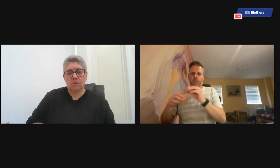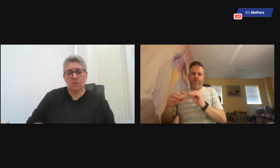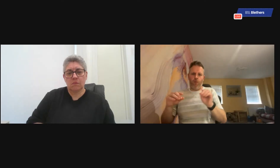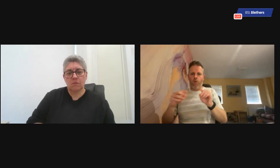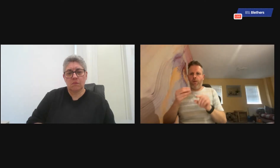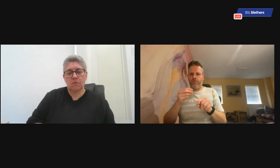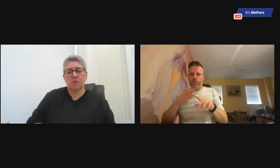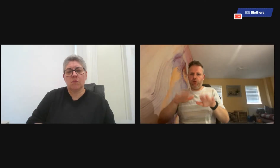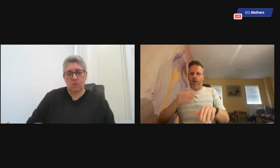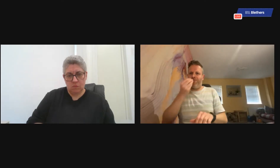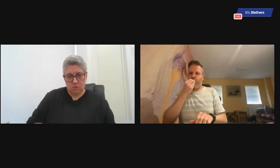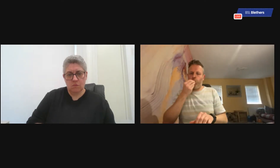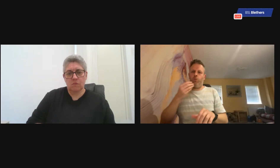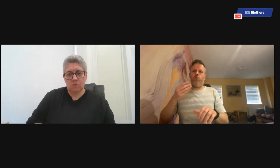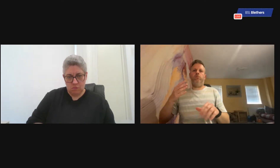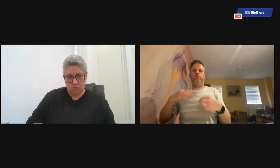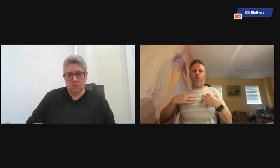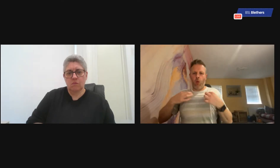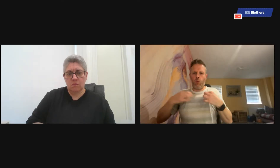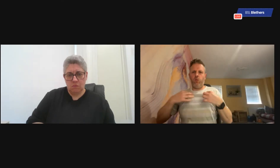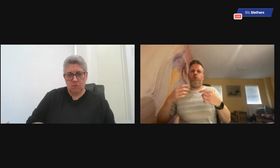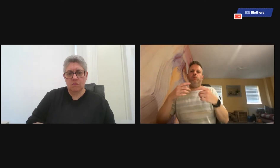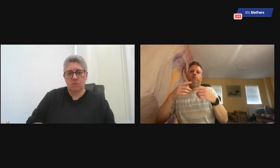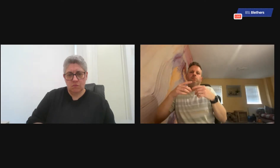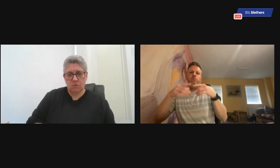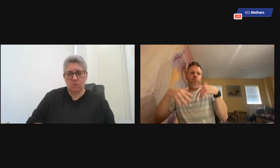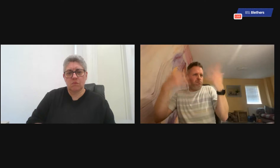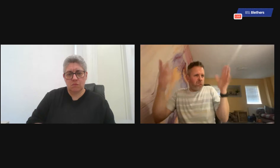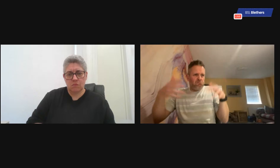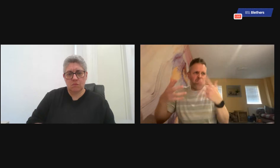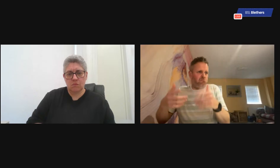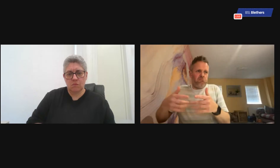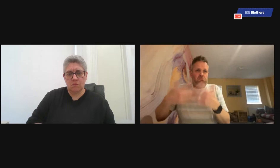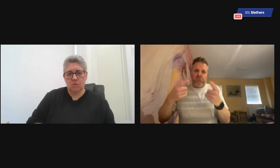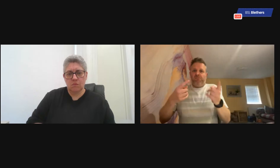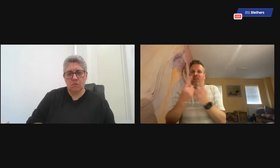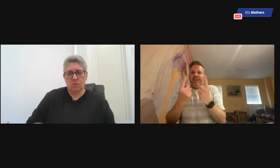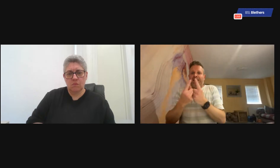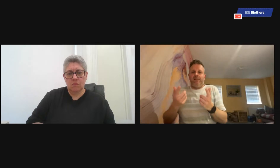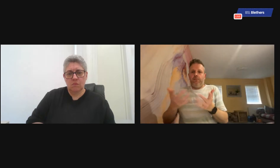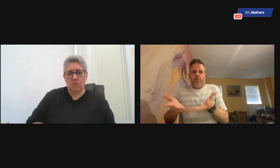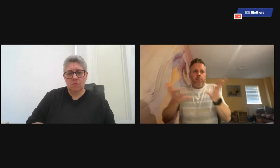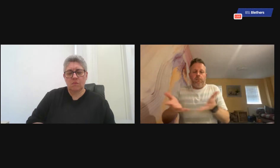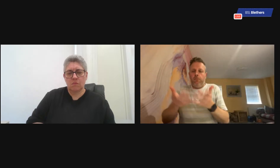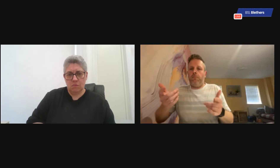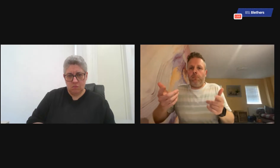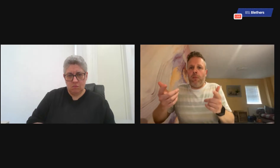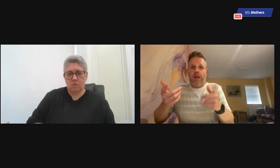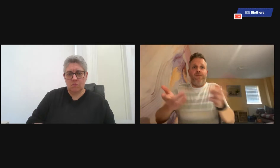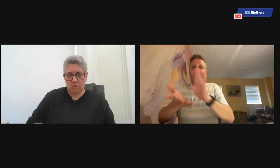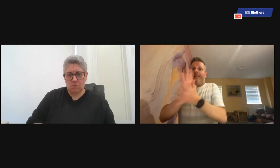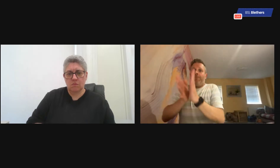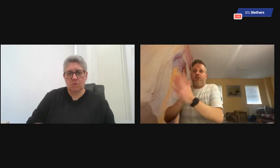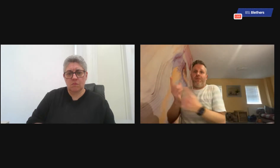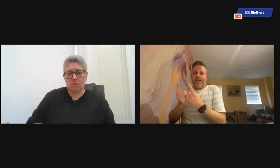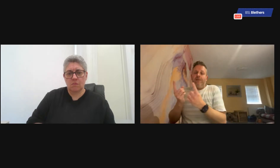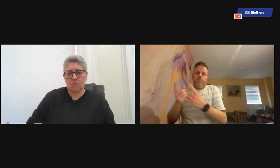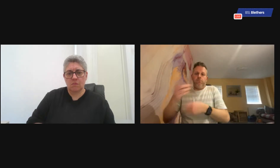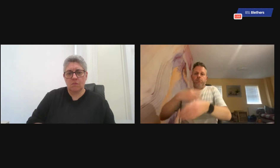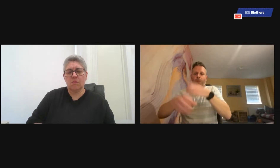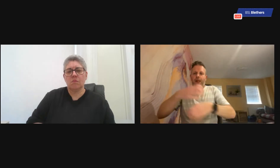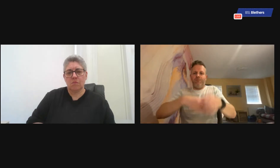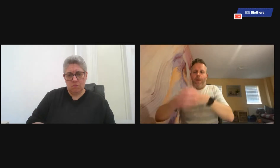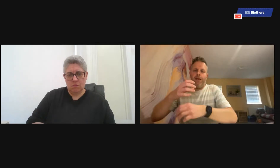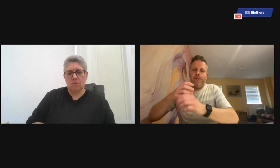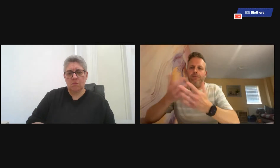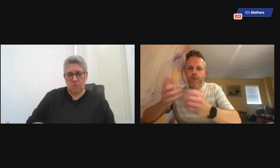like, you'll get those earnings for yourself. You'll also get some money for the child's cares. And for example,